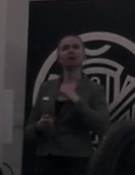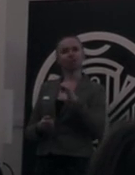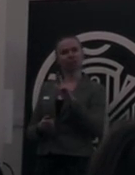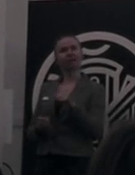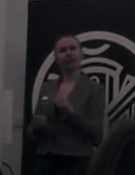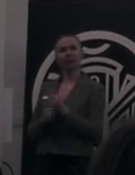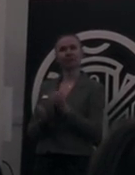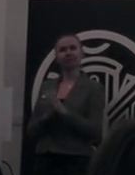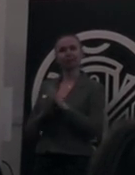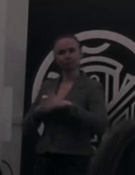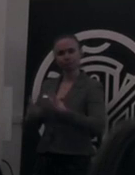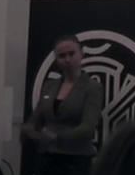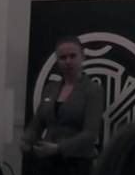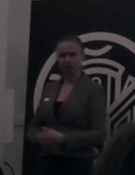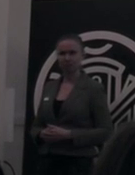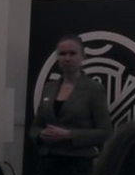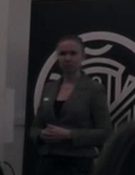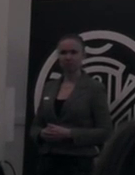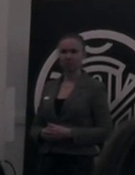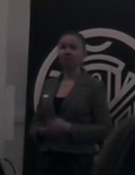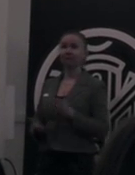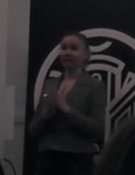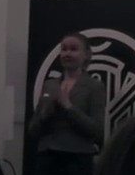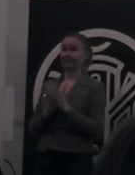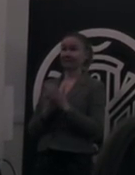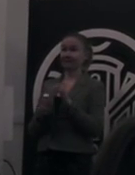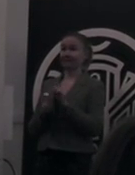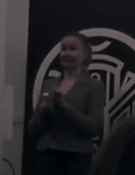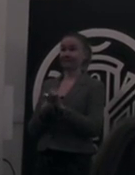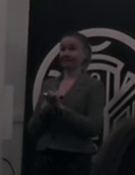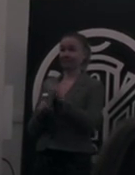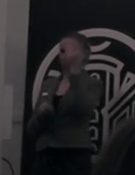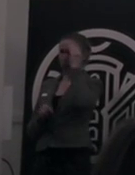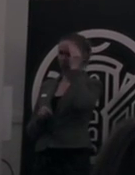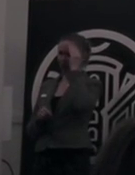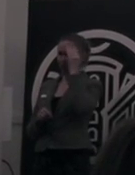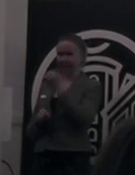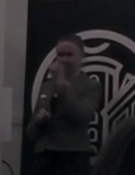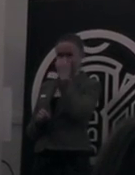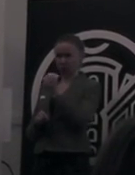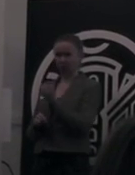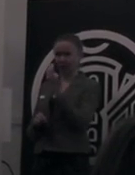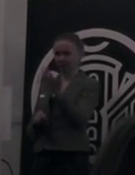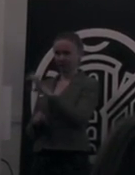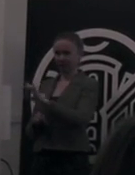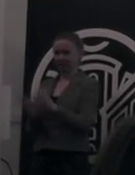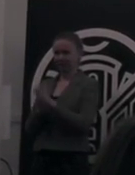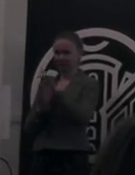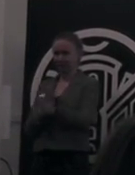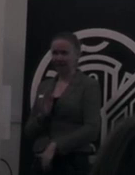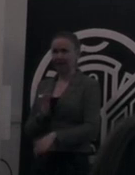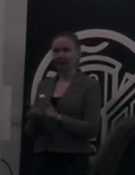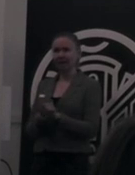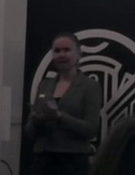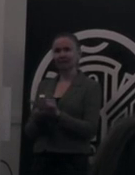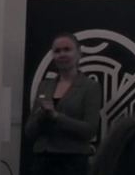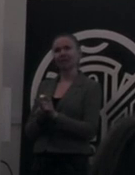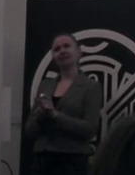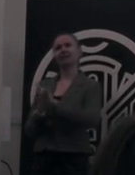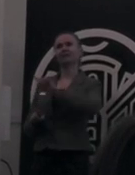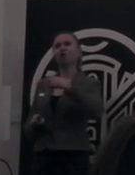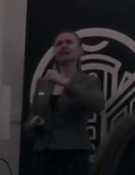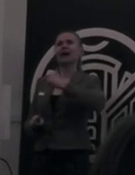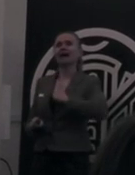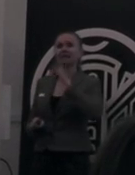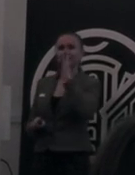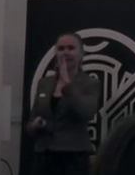together. That stayed with me from 1985 and from my conversations with her, that it's in our own self-interest to make